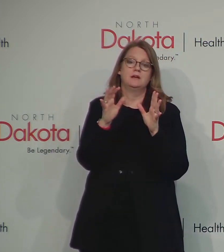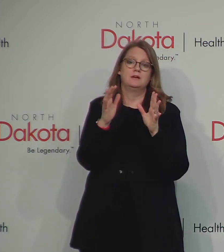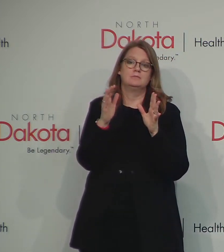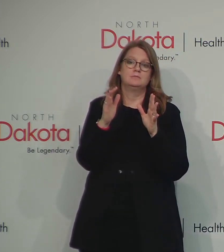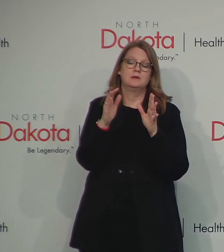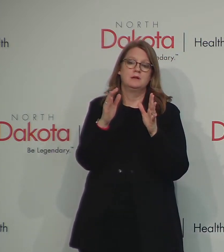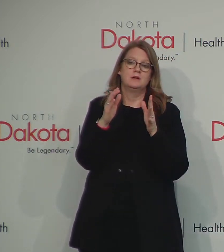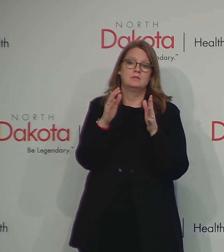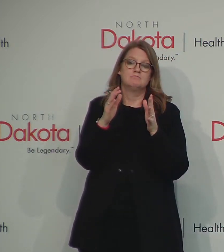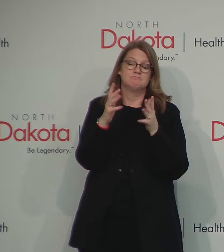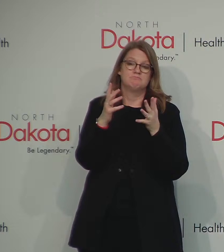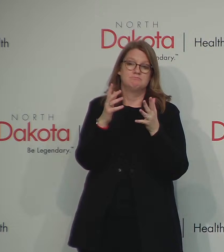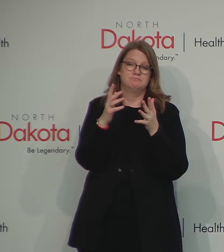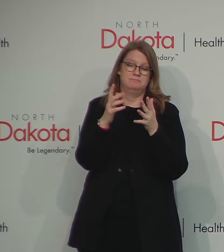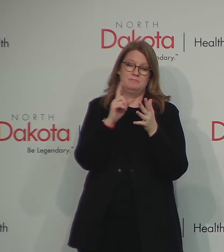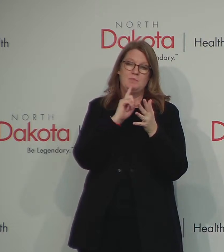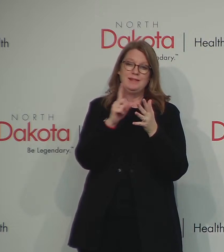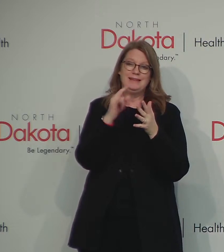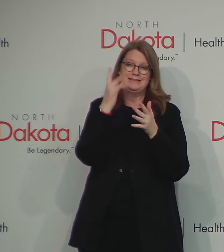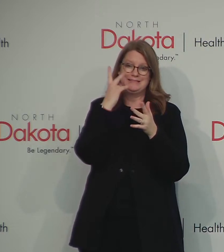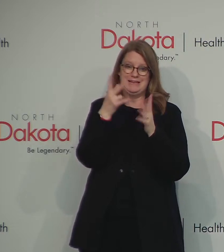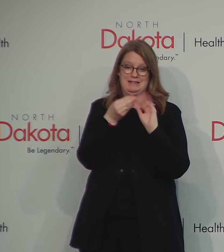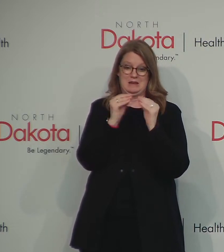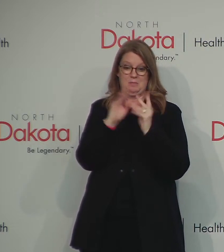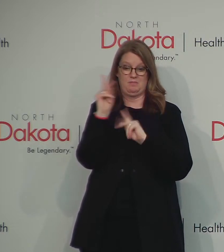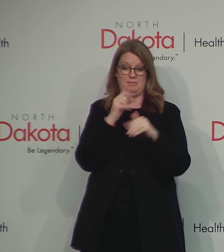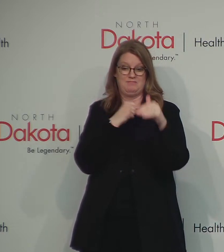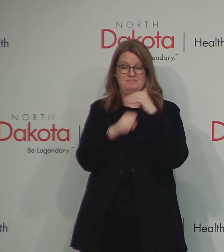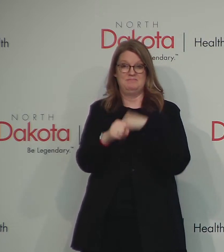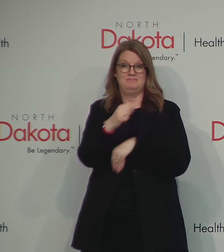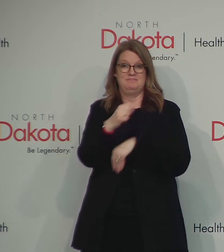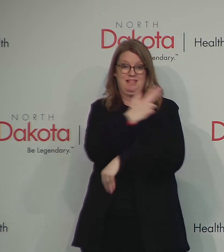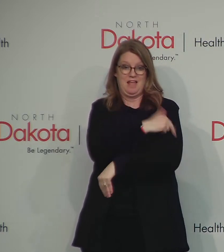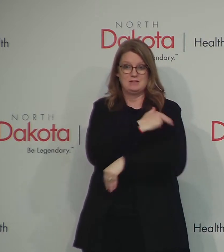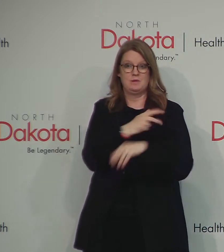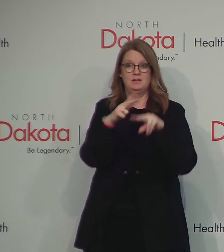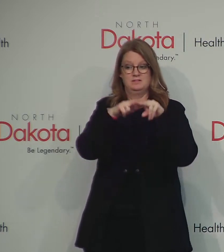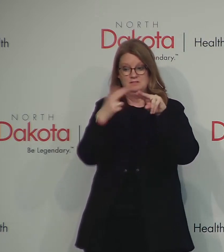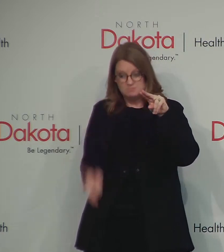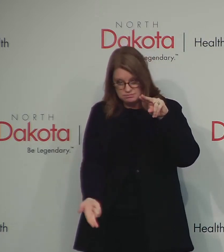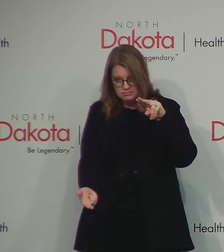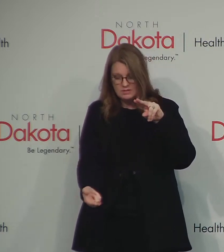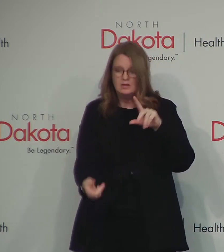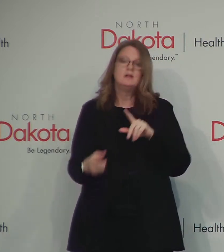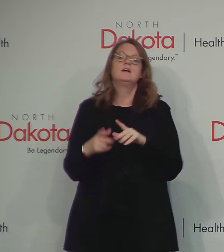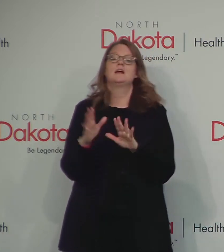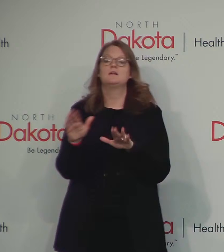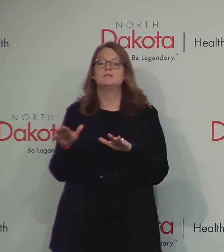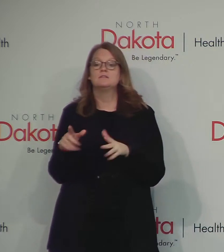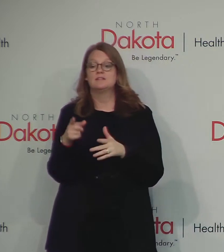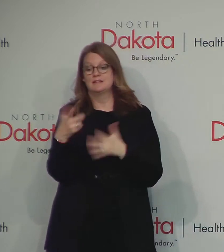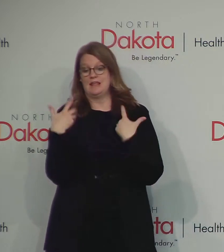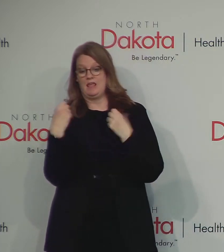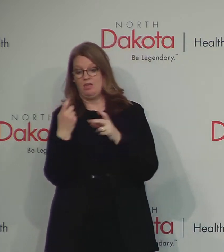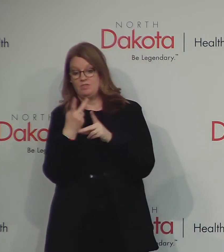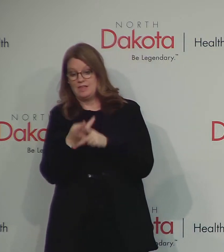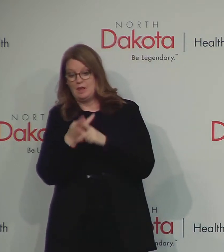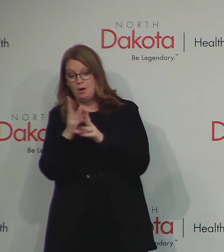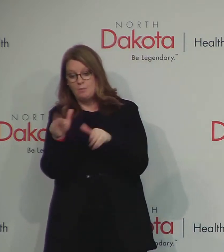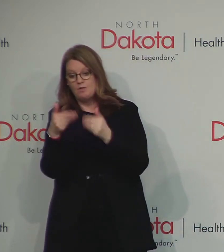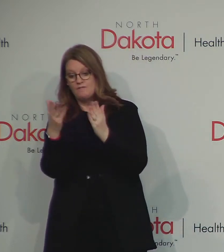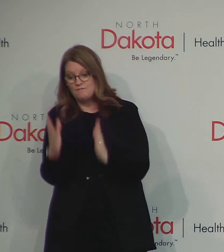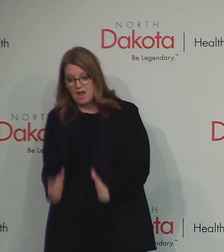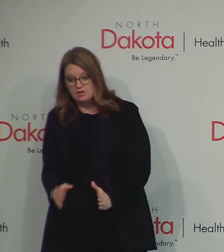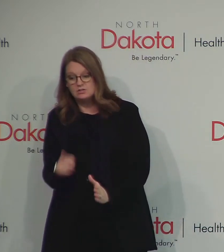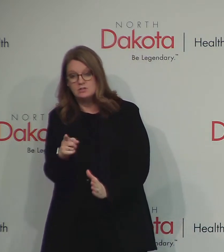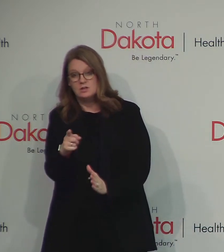helping drop our numbers of hospitalizations has been ensuring that healthcare providers and both healthcare providers